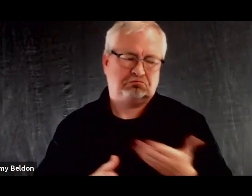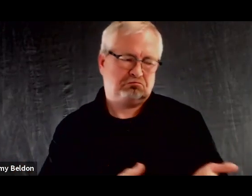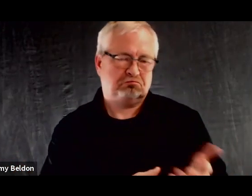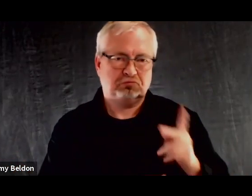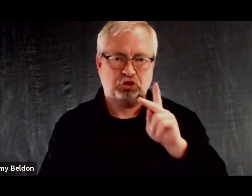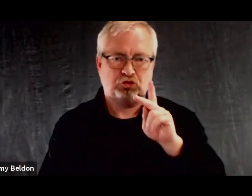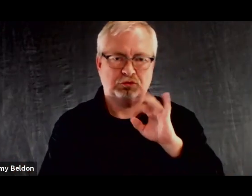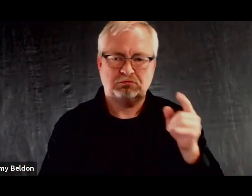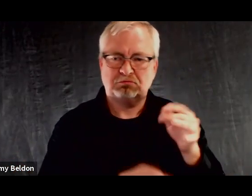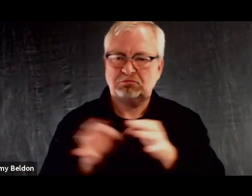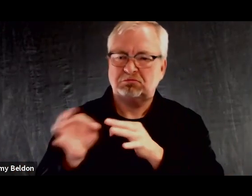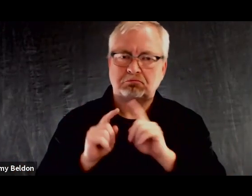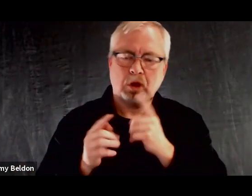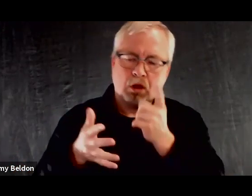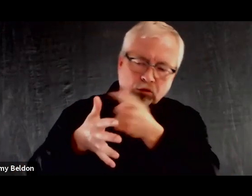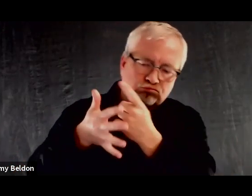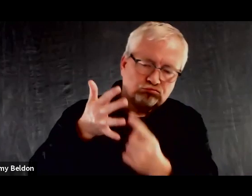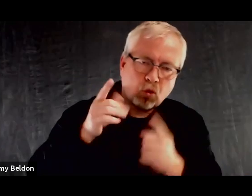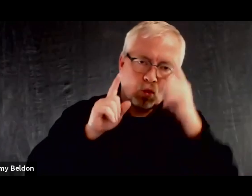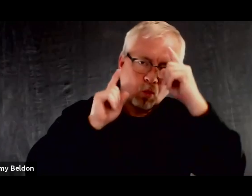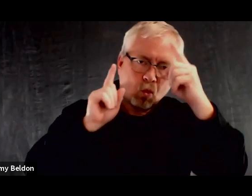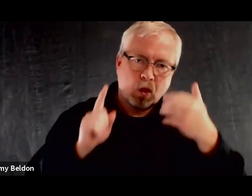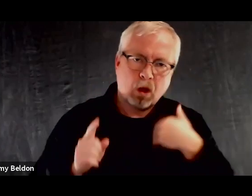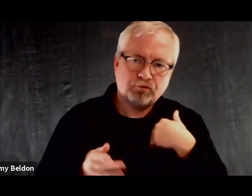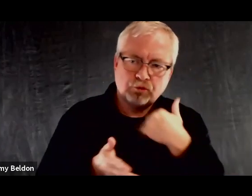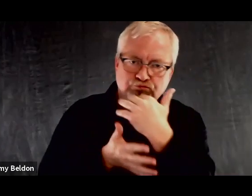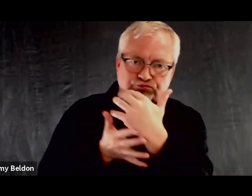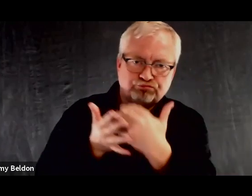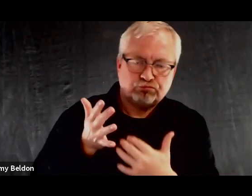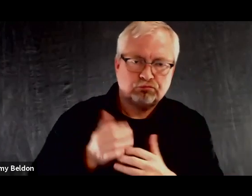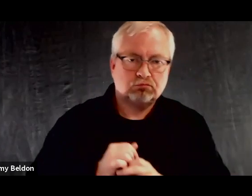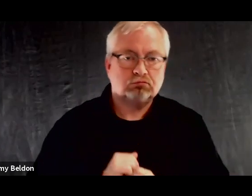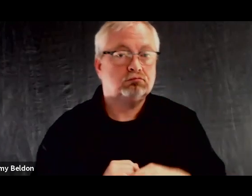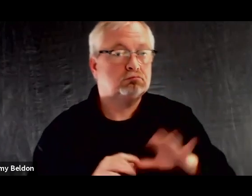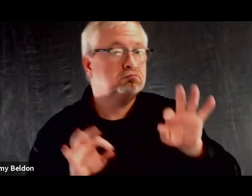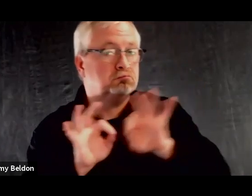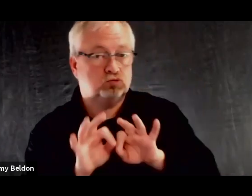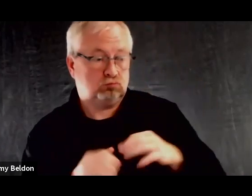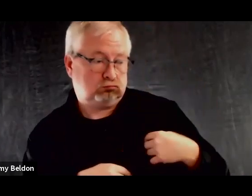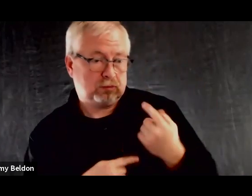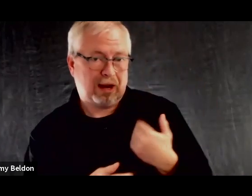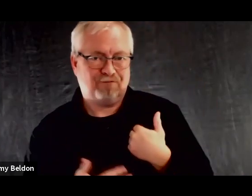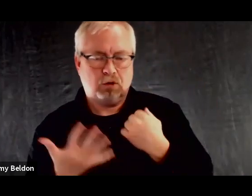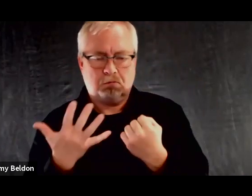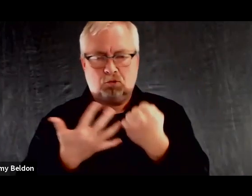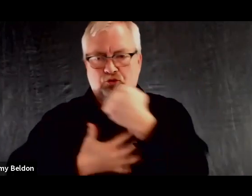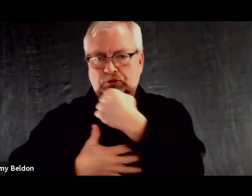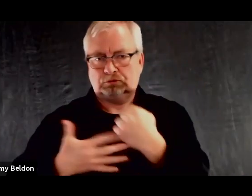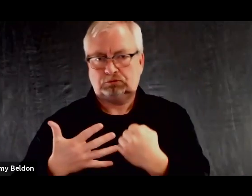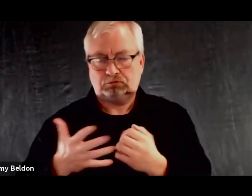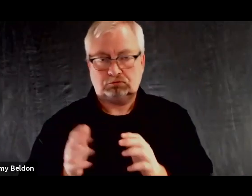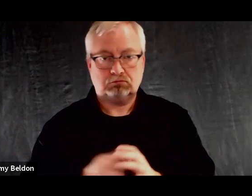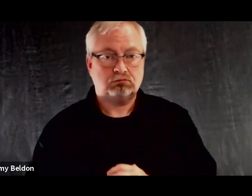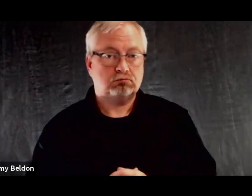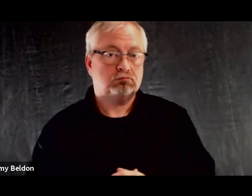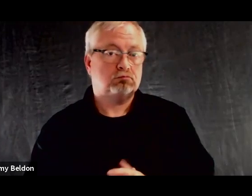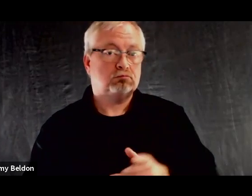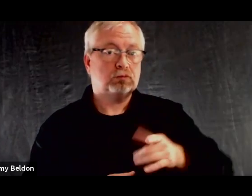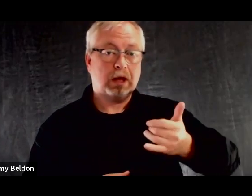we need to achieve. And the first and the priority so far has been, as you said, assessing the status of people